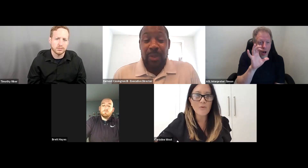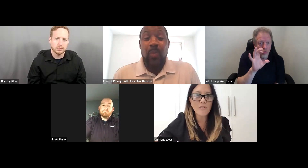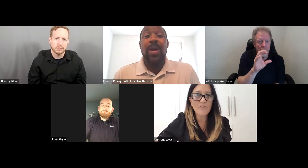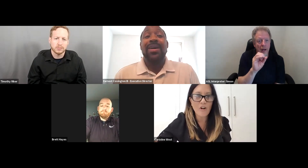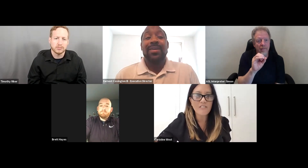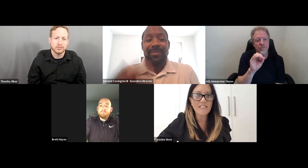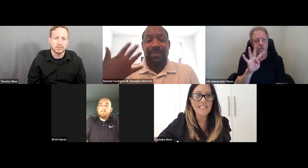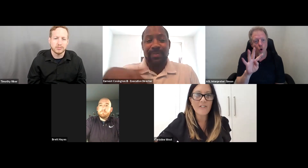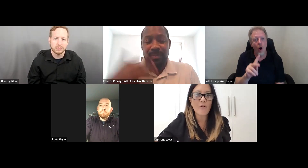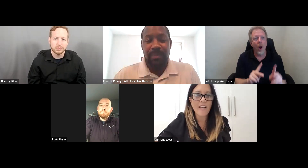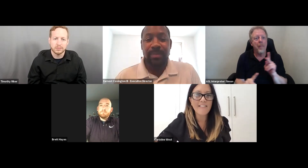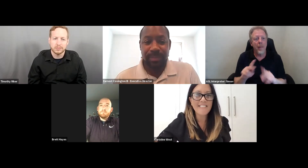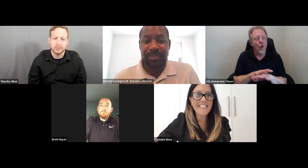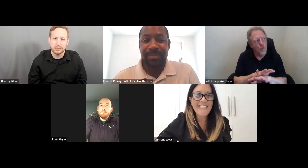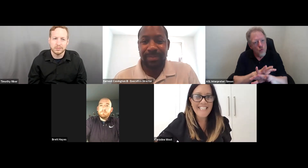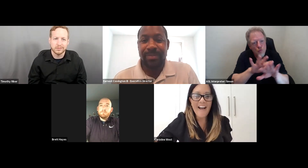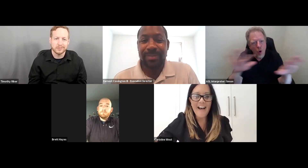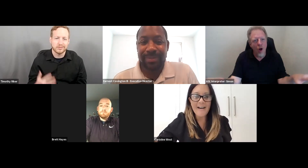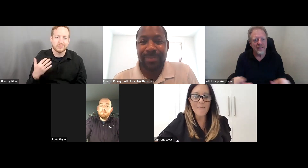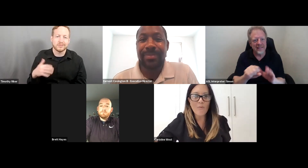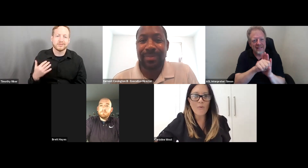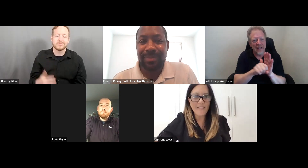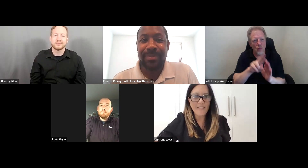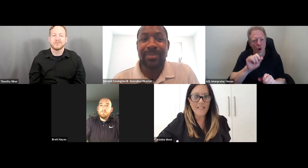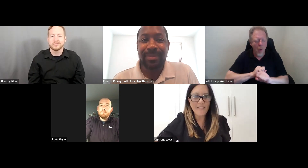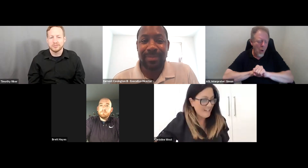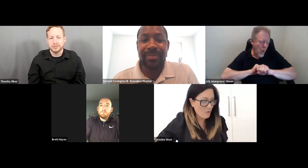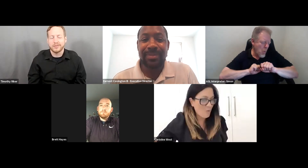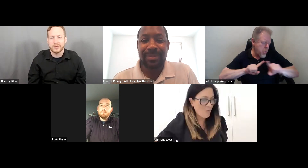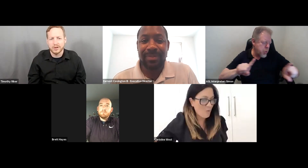19,904 individuals across the state of Rhode Island.